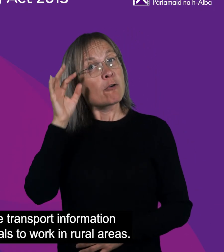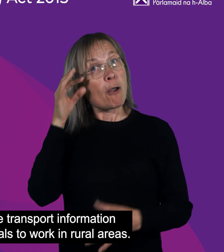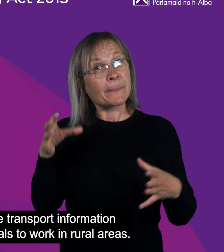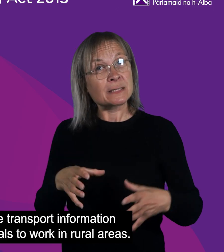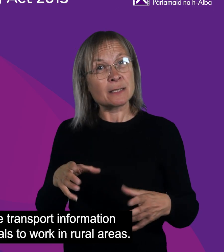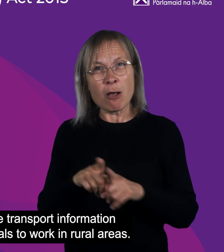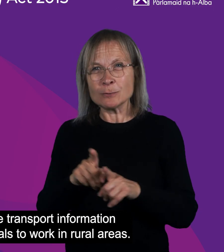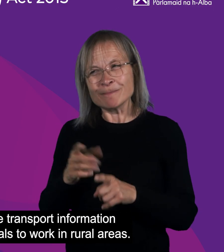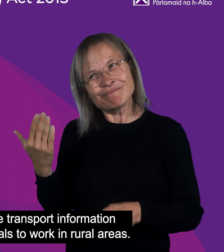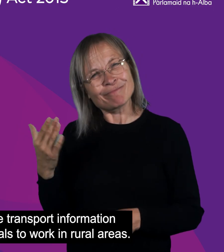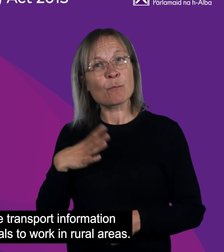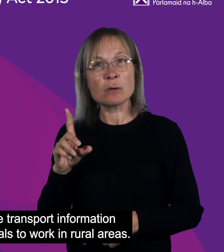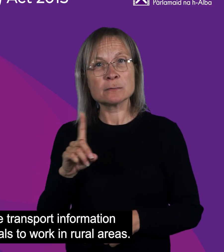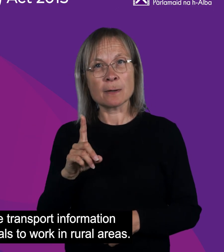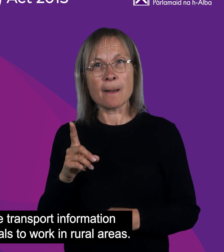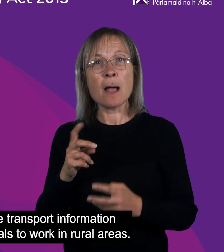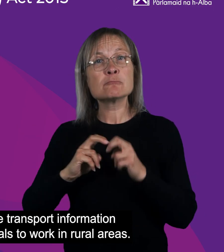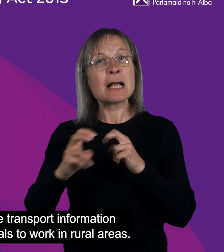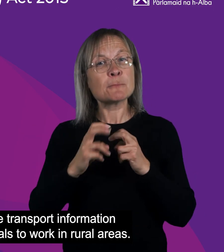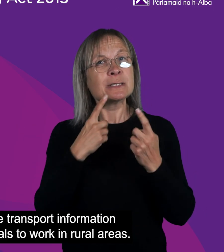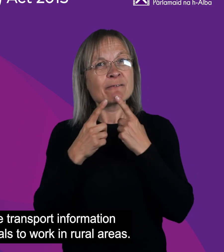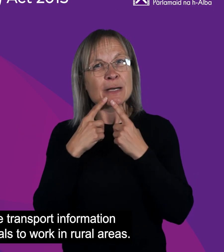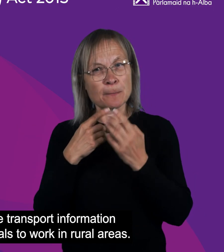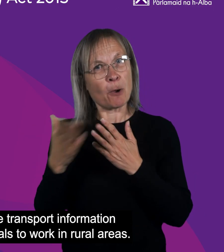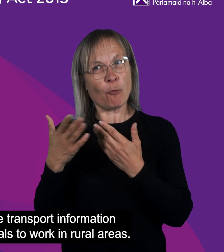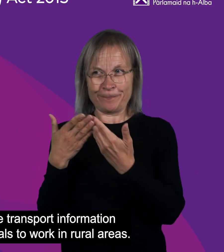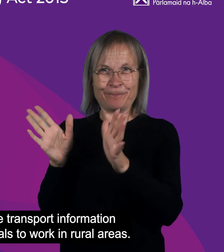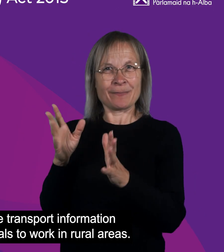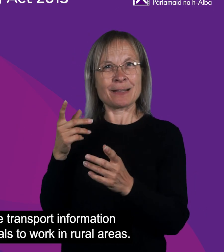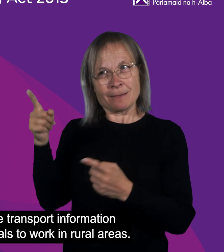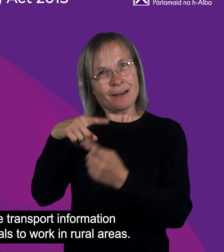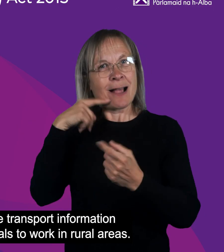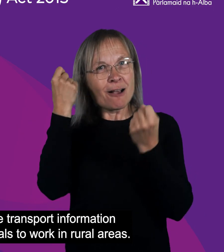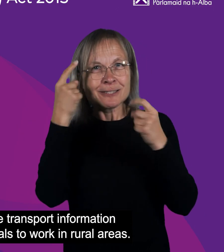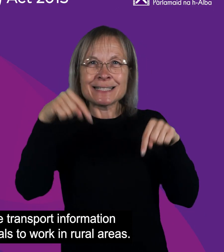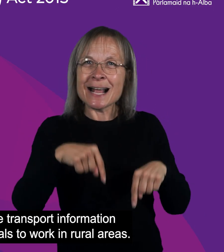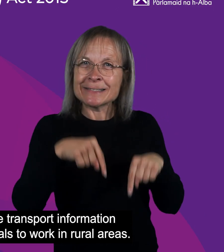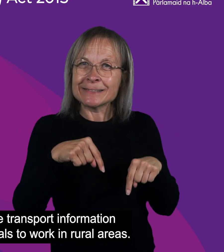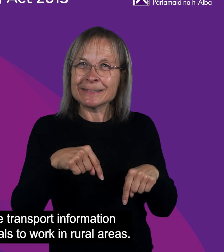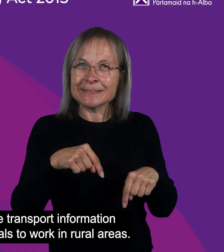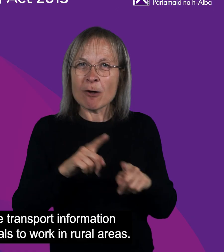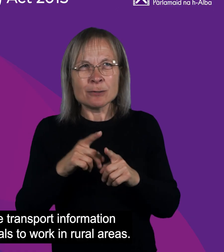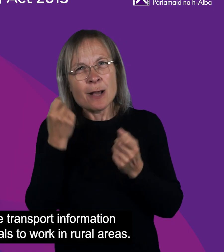It also called for accessible transport information and incentives for professionals to work in rural areas.